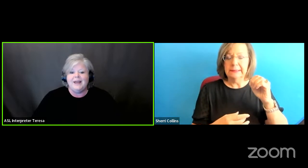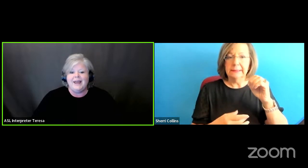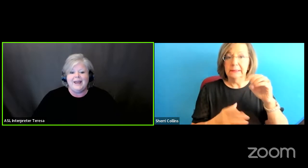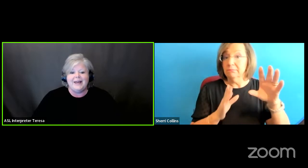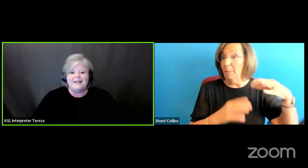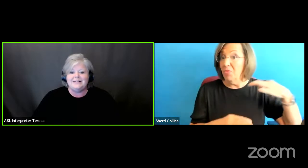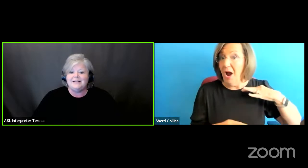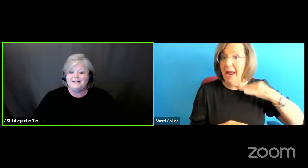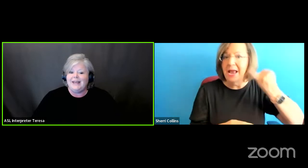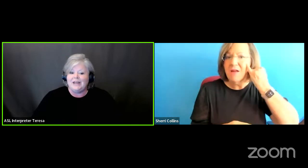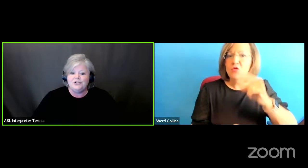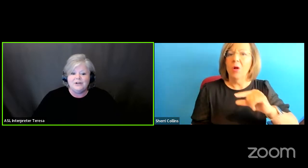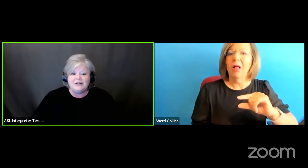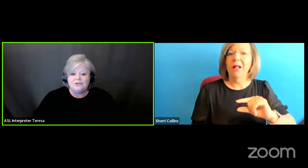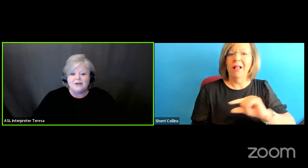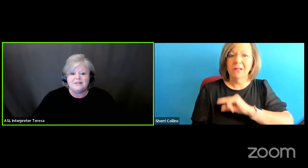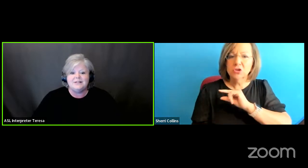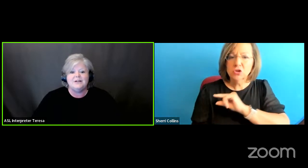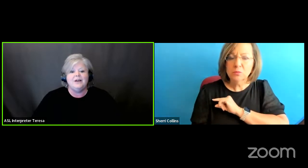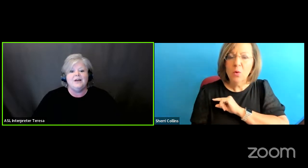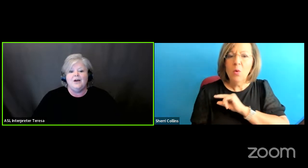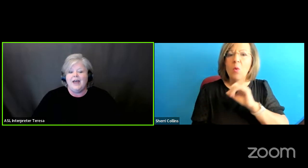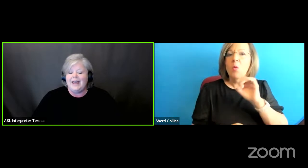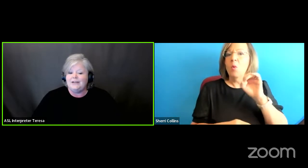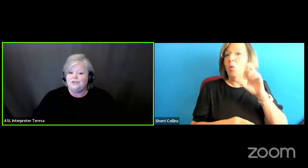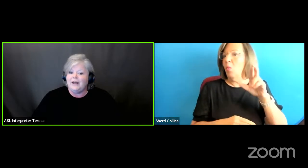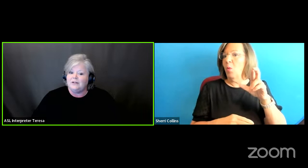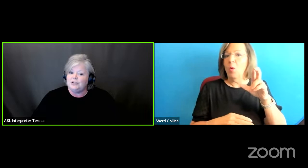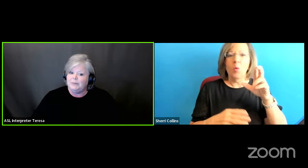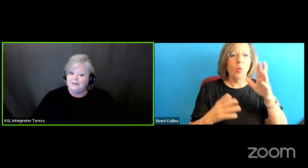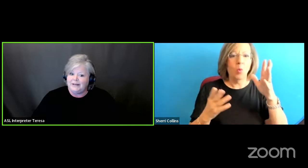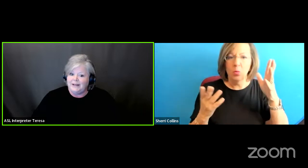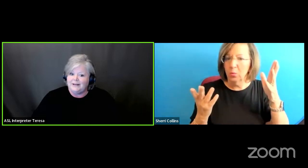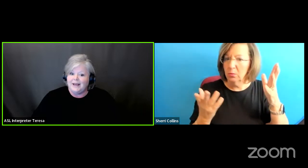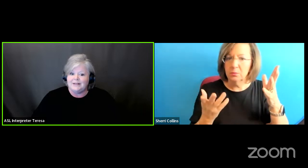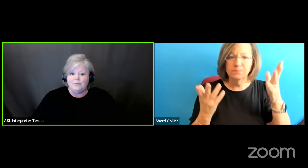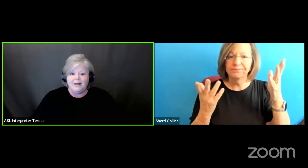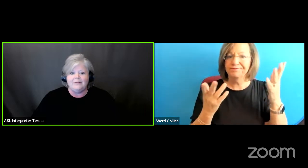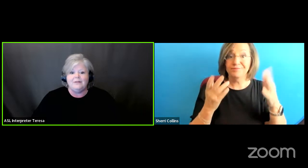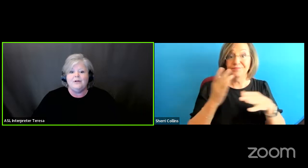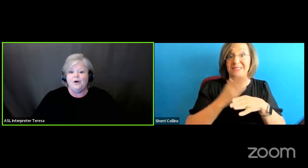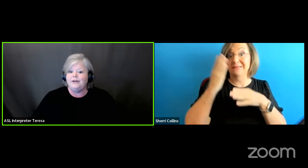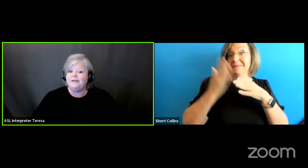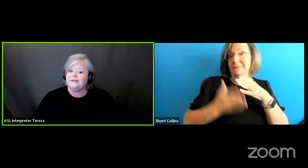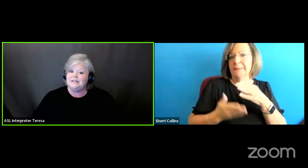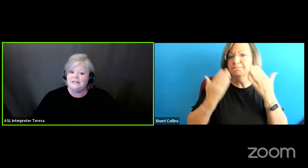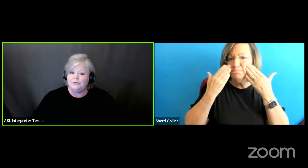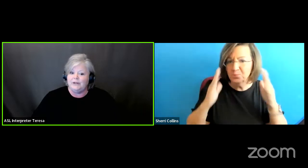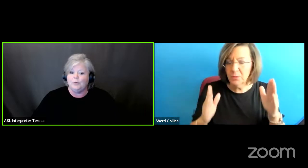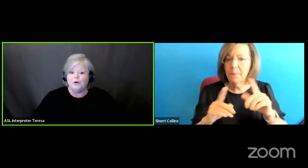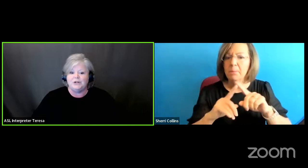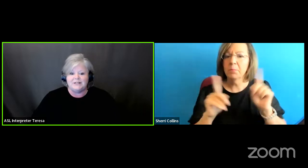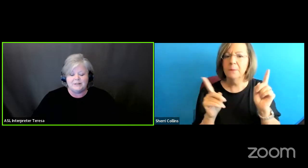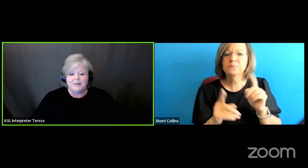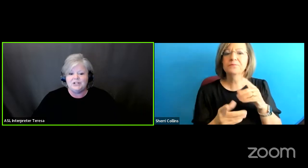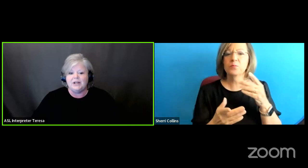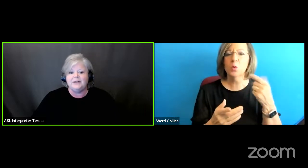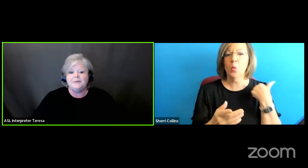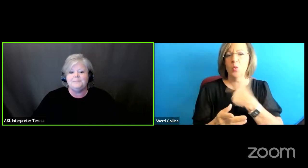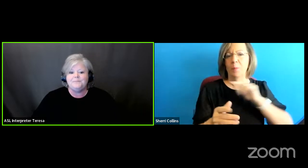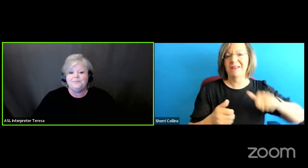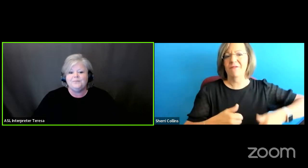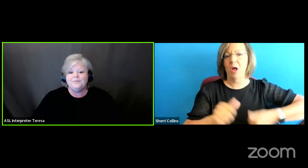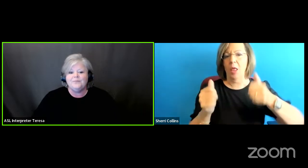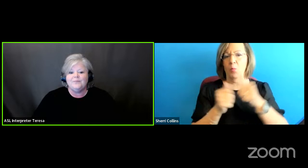you and gauge your interest and your eligibility as well on continuing your